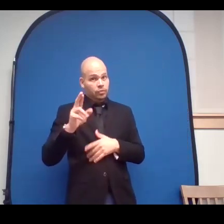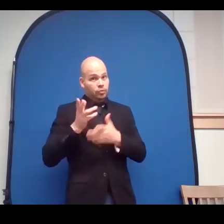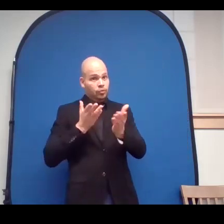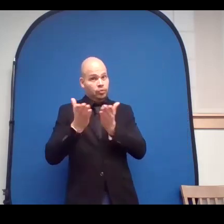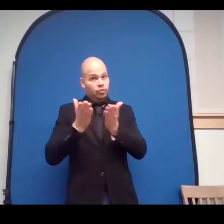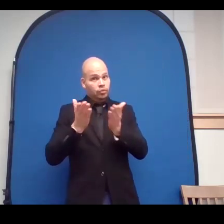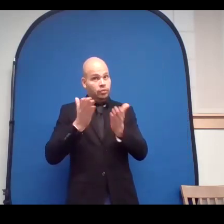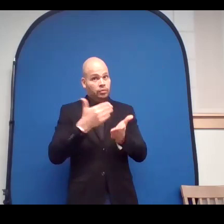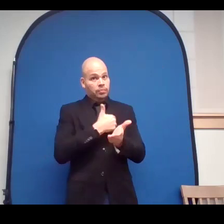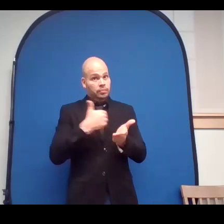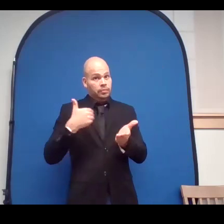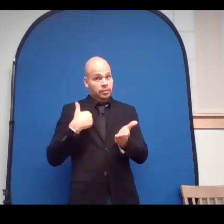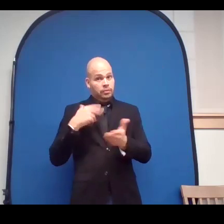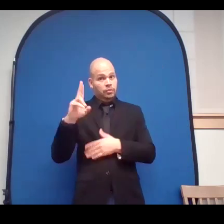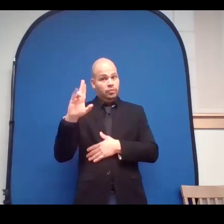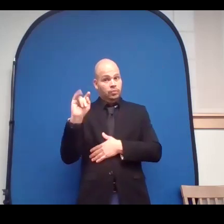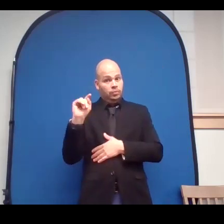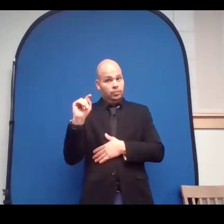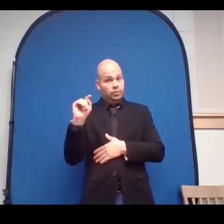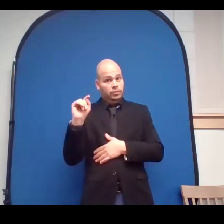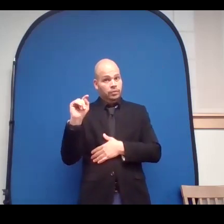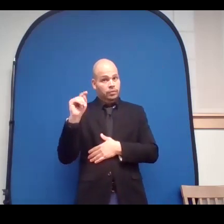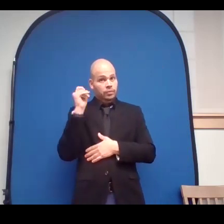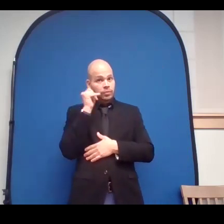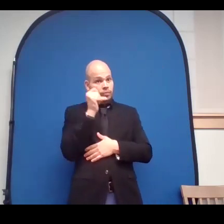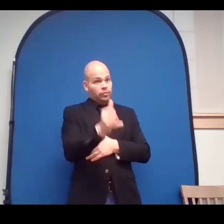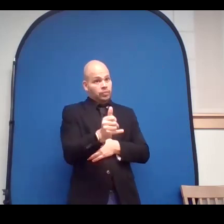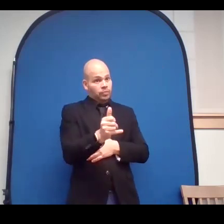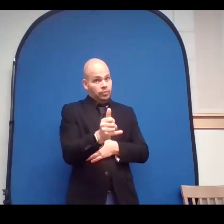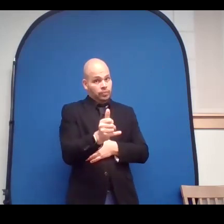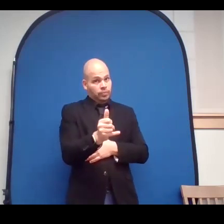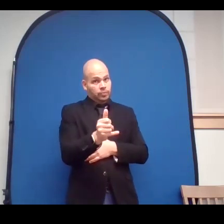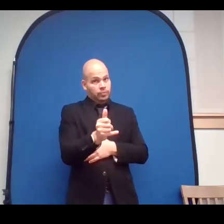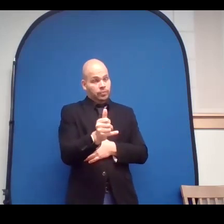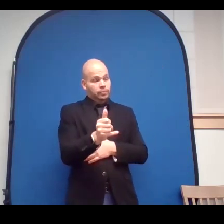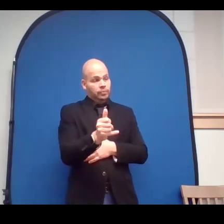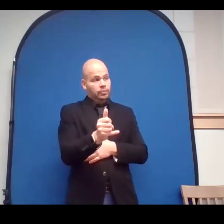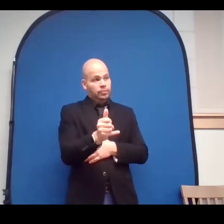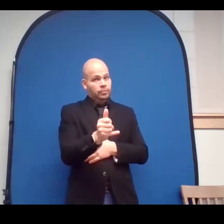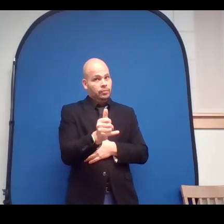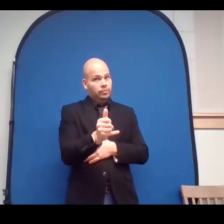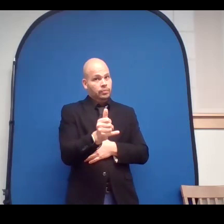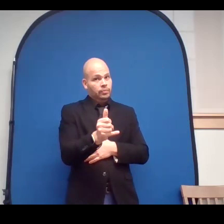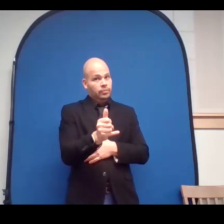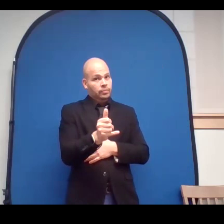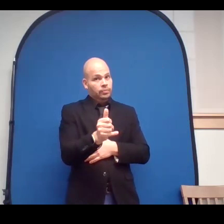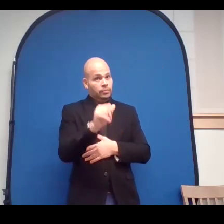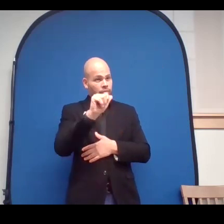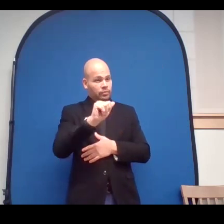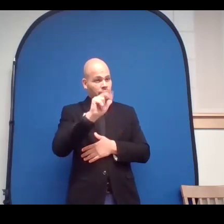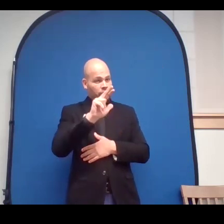at 1700 hours via telephone. Reviewed findings on DA 3822 that service